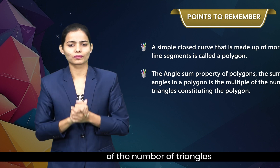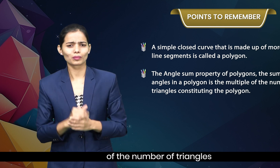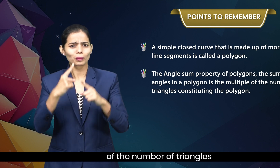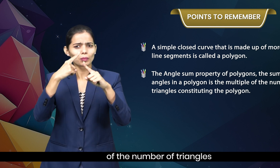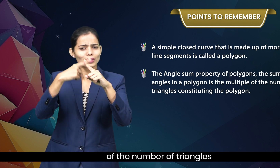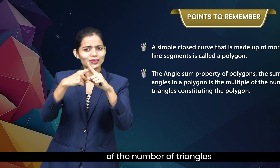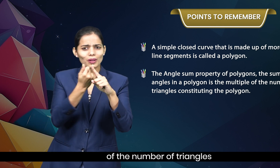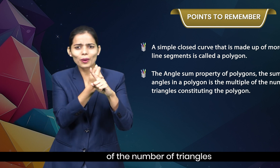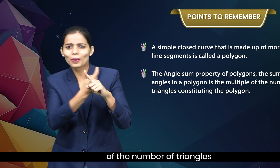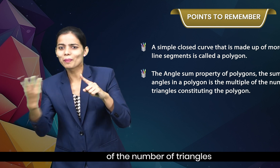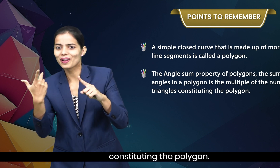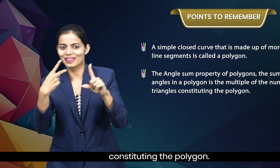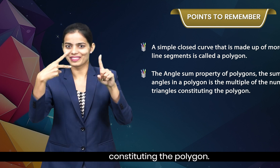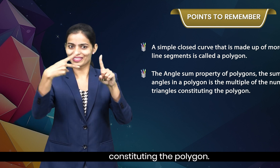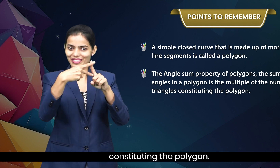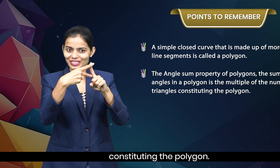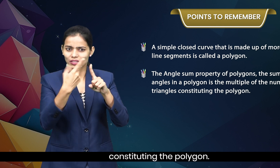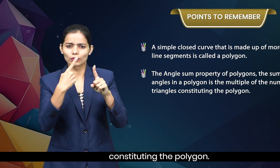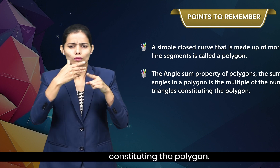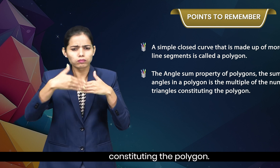of triangles constituting the polygon.